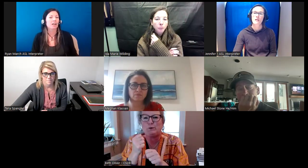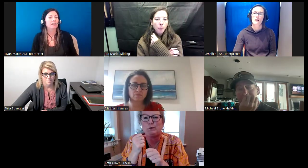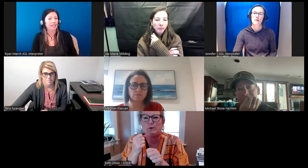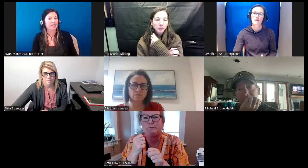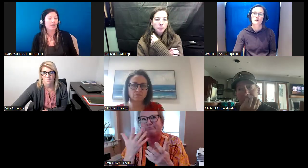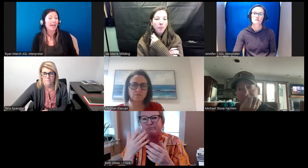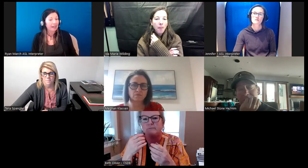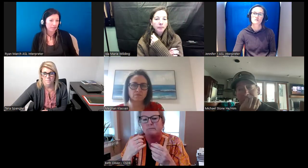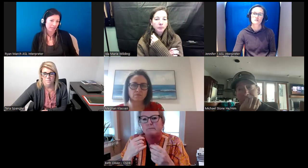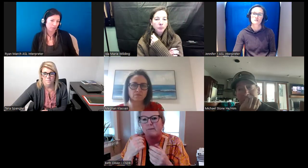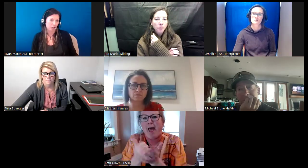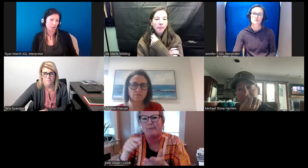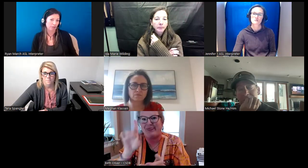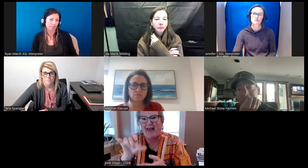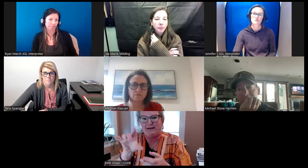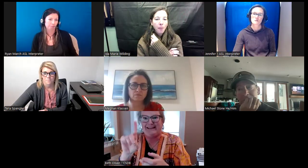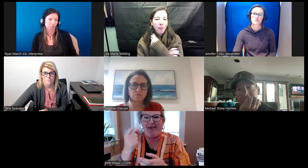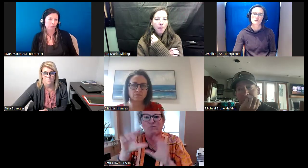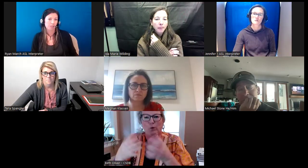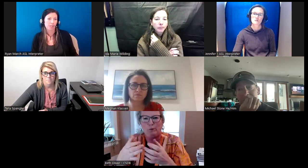we are lucky that we have been able to,